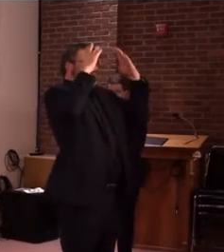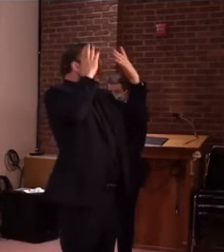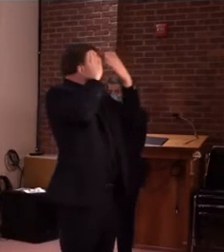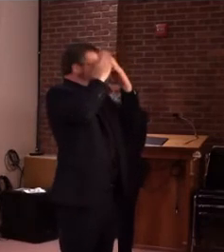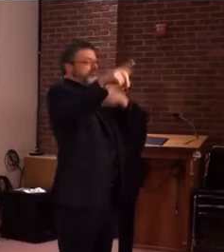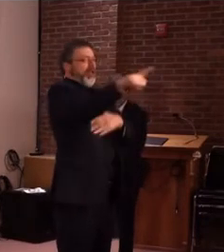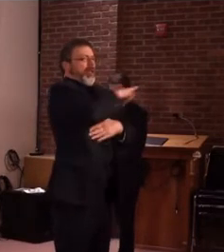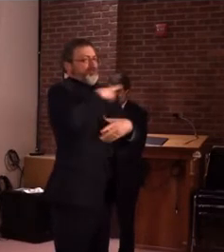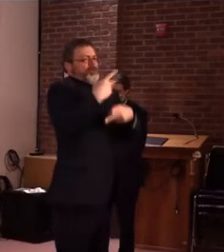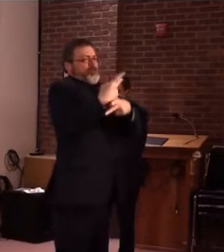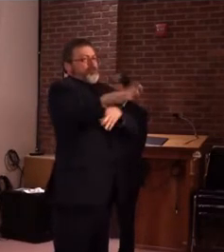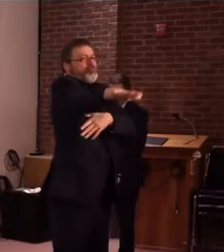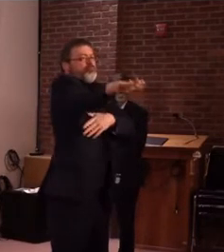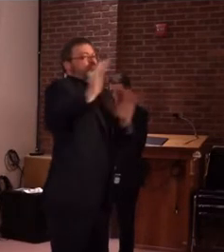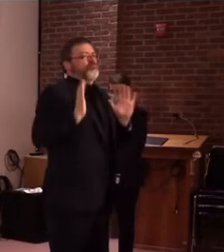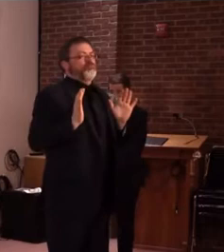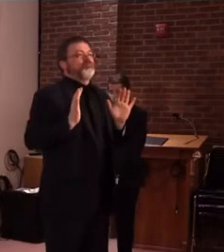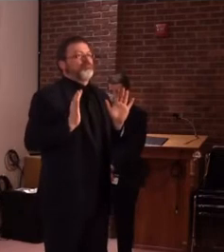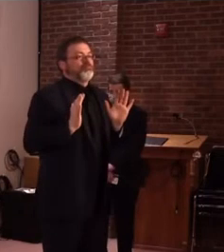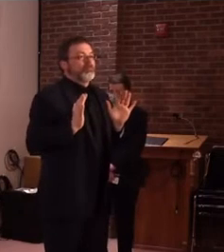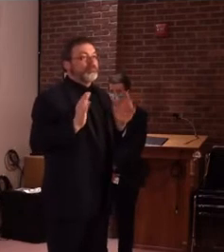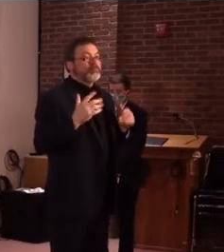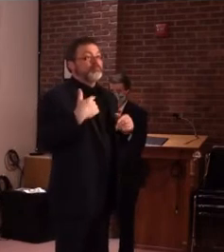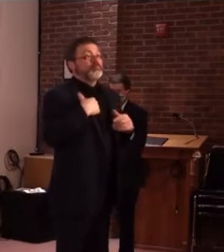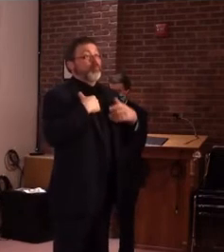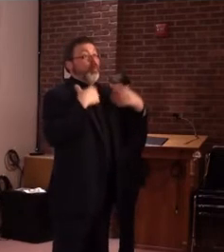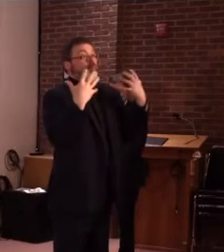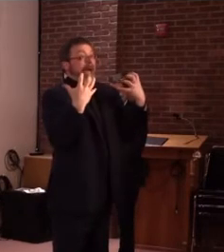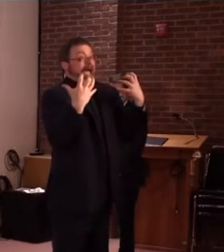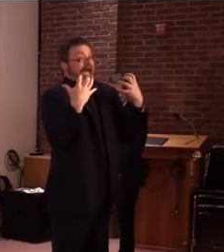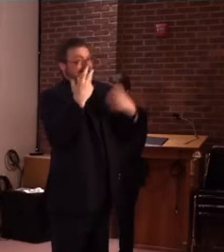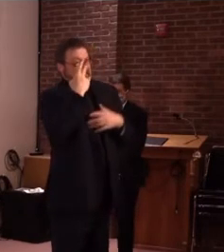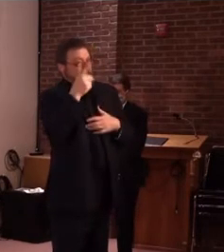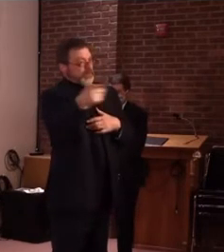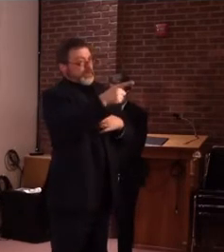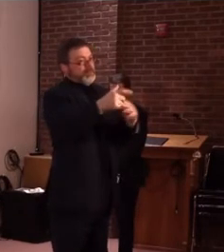week, but I'm not sure that that's going to be